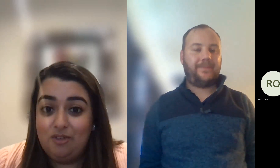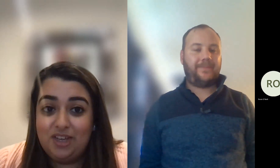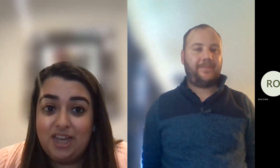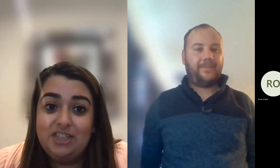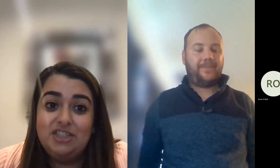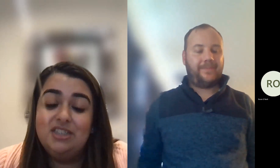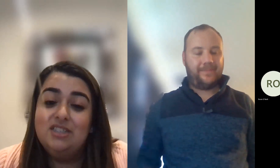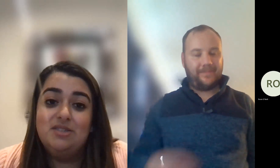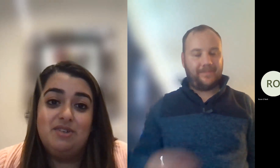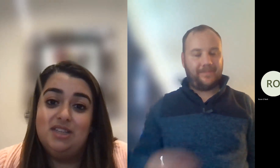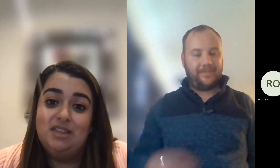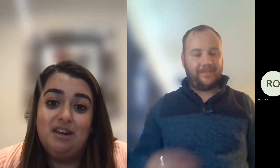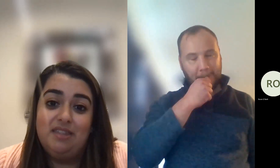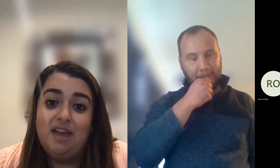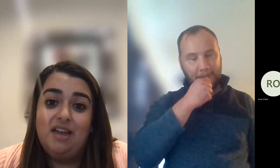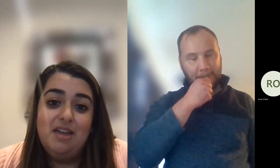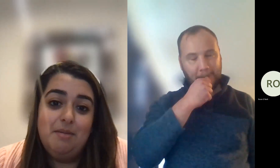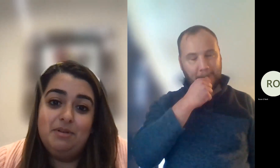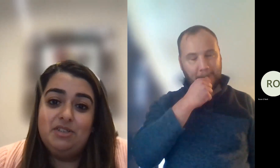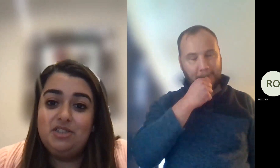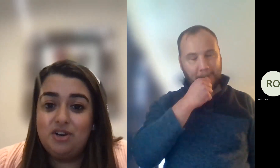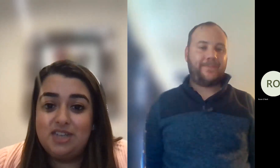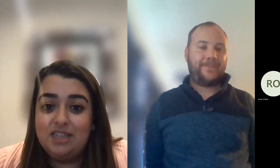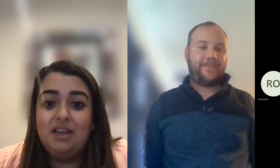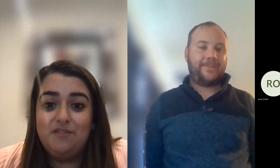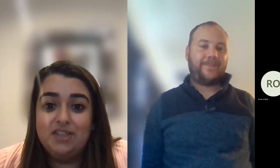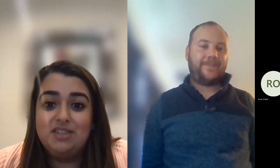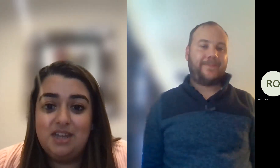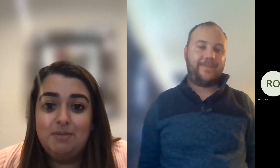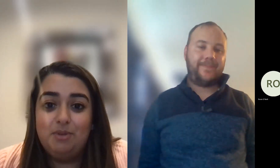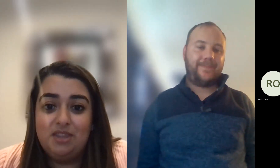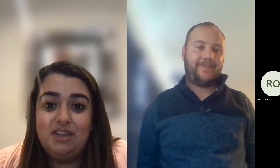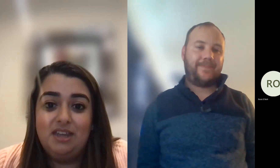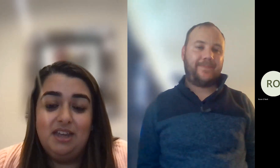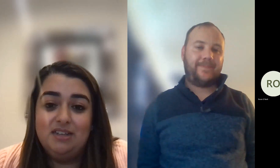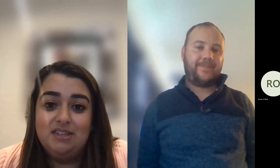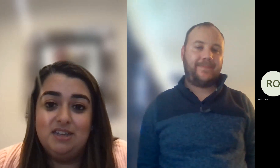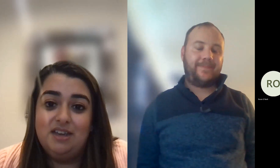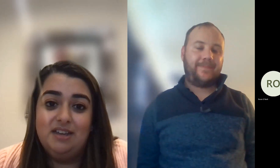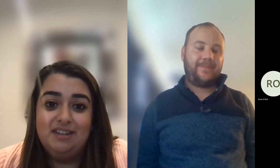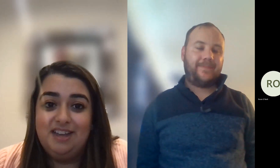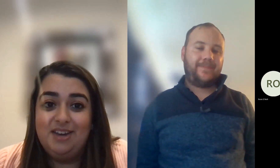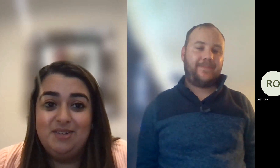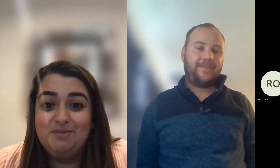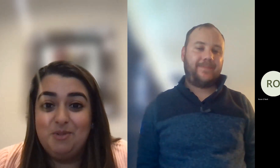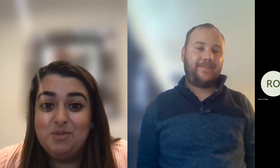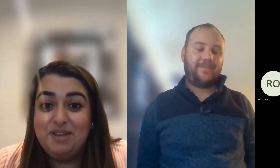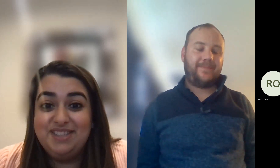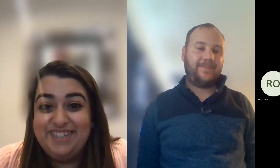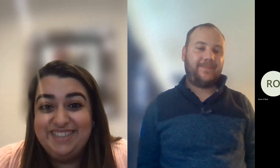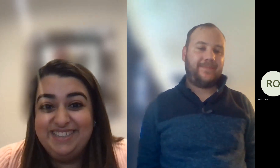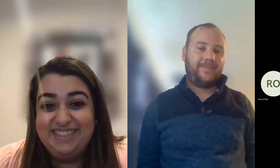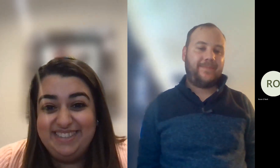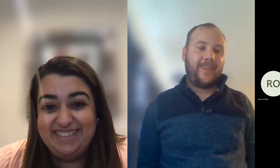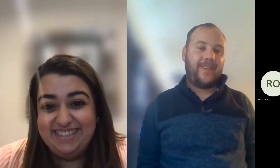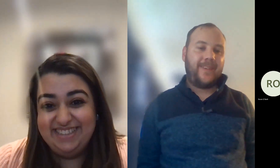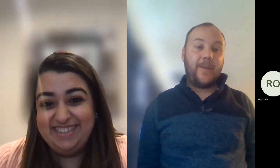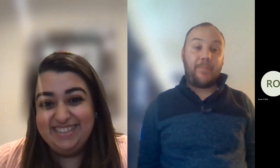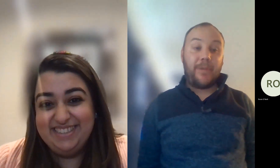any qualifications or anything like that. But just try and take that first step within it, and all the